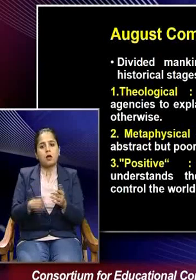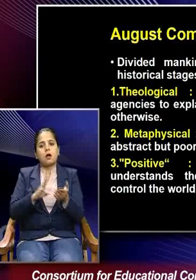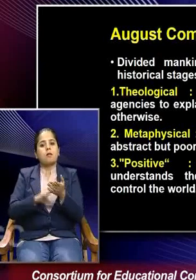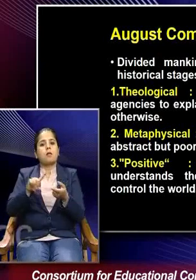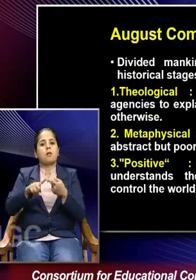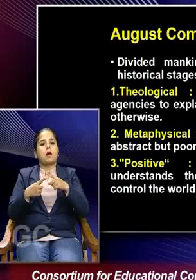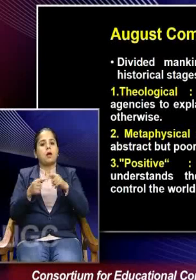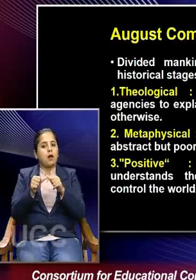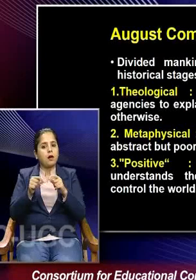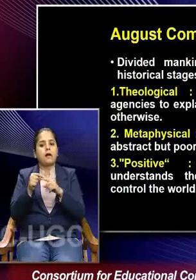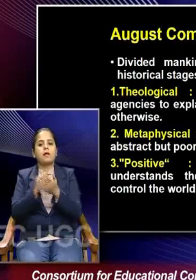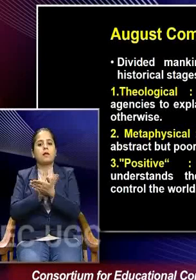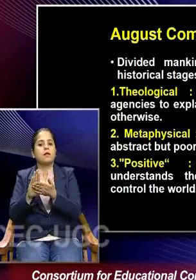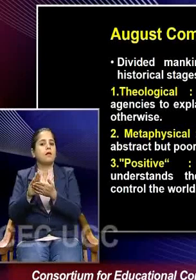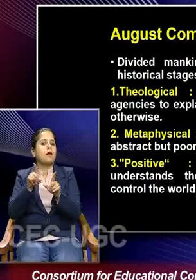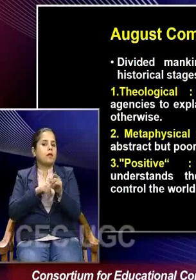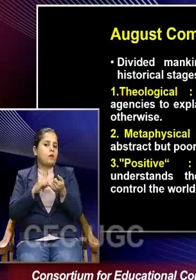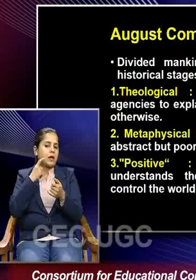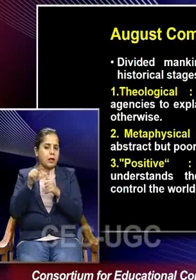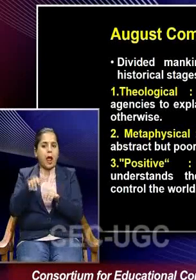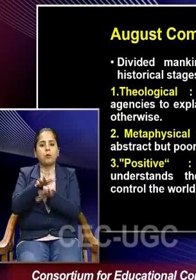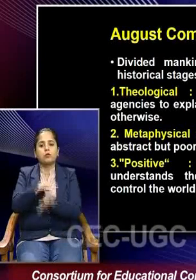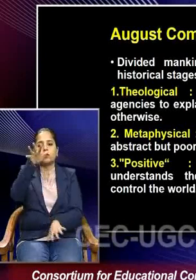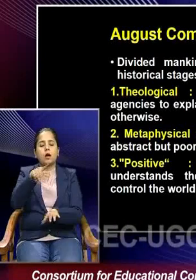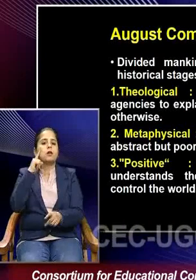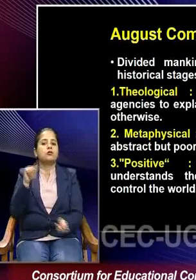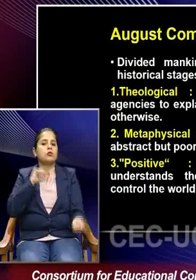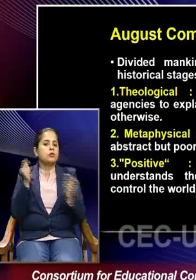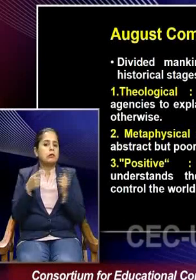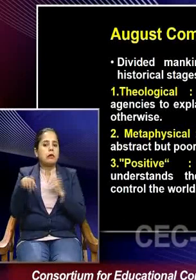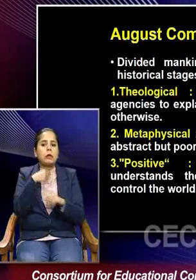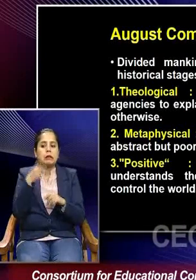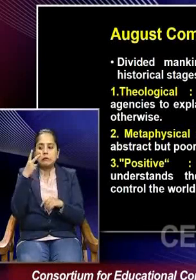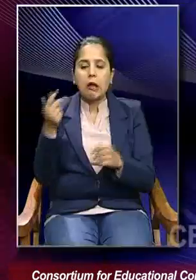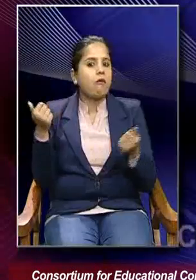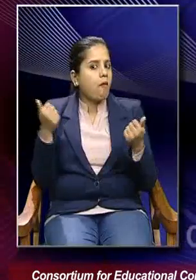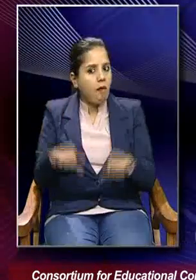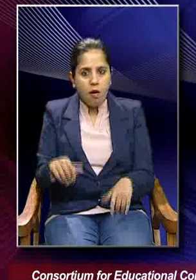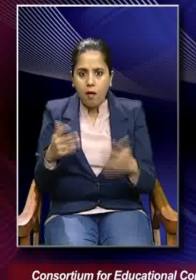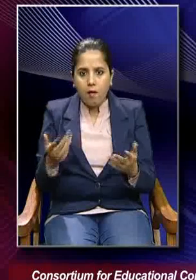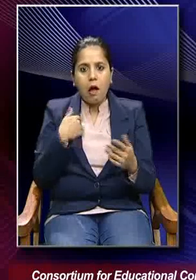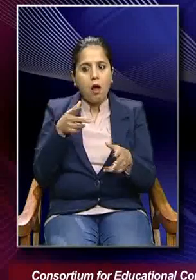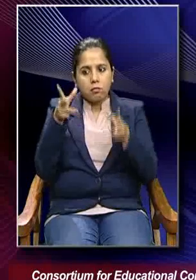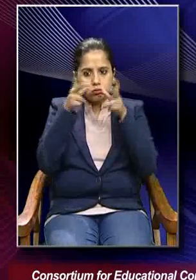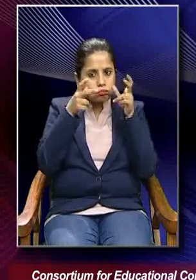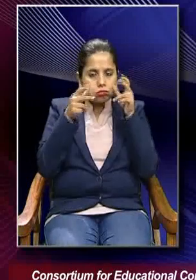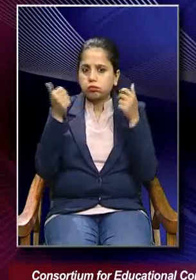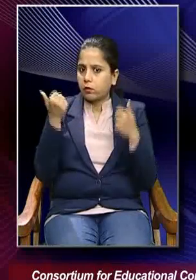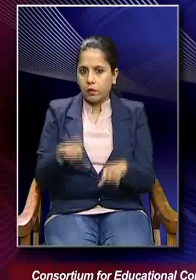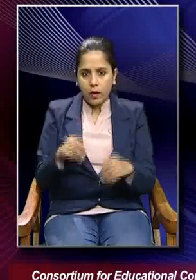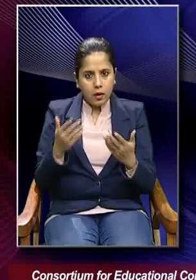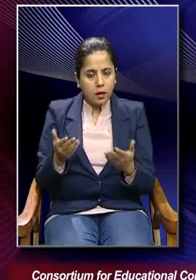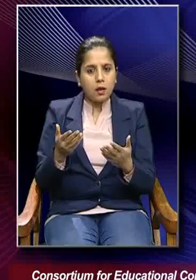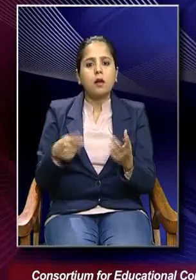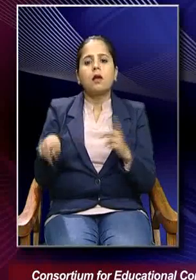change. Metaphysical means abstract change, things which we can't see, things we cannot observe. So, it was kind